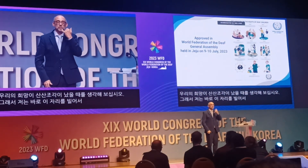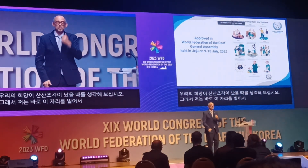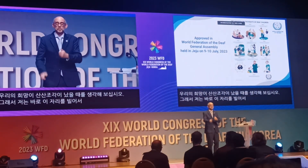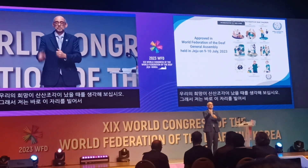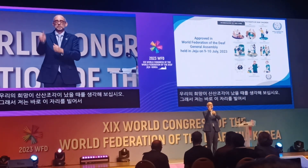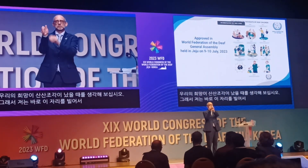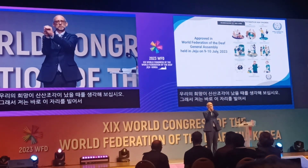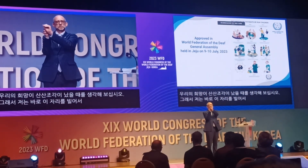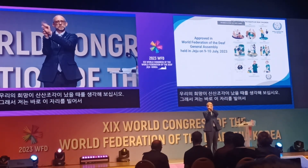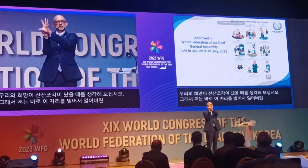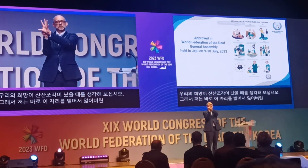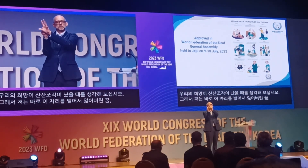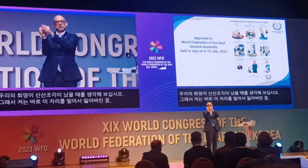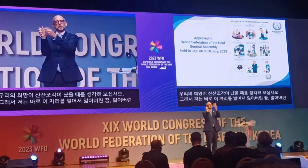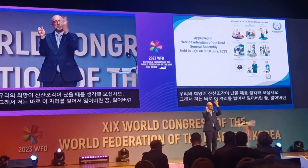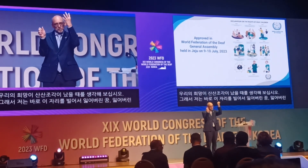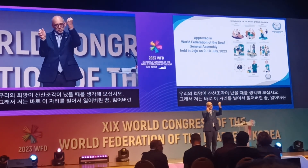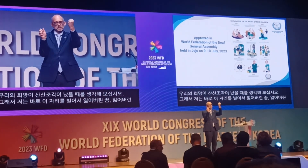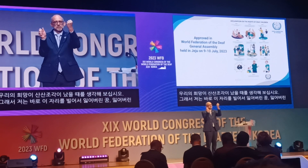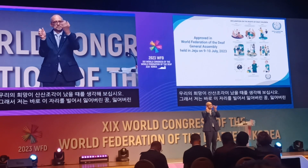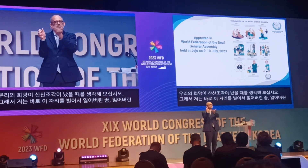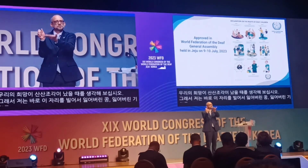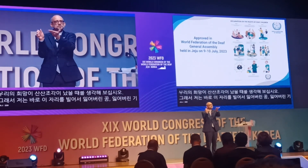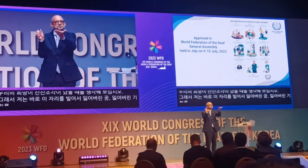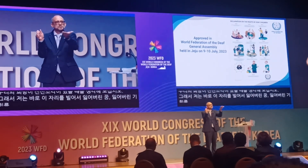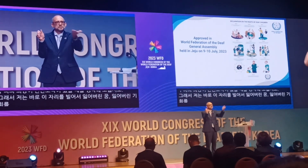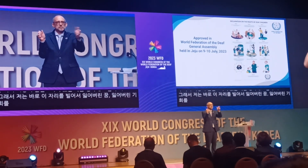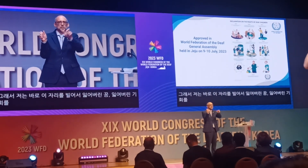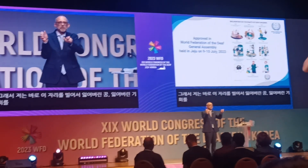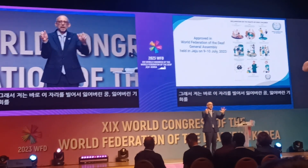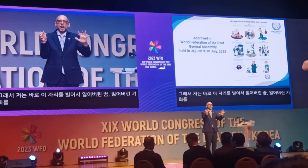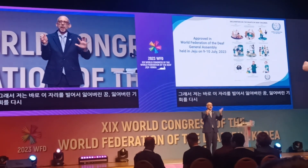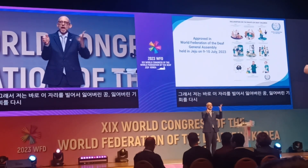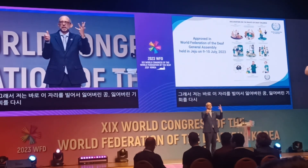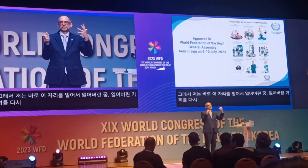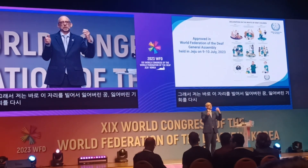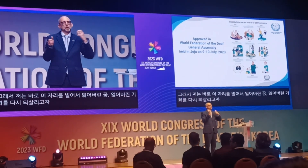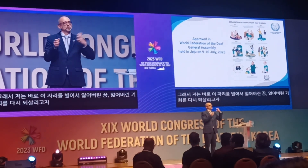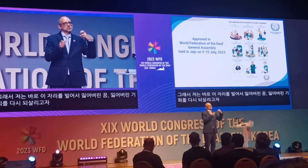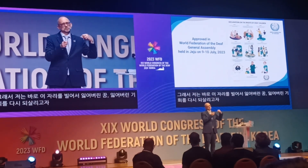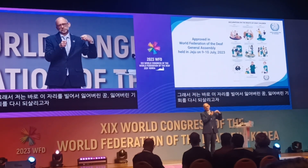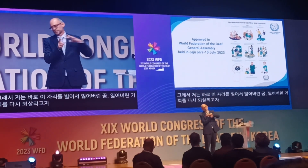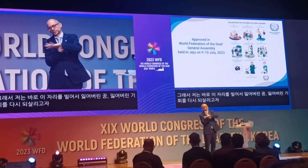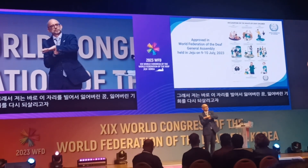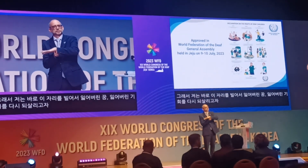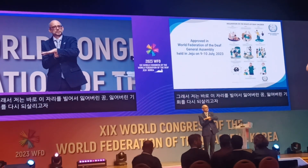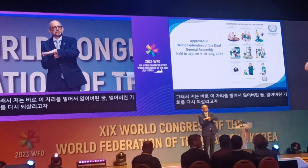order to do this, we'll dim the lights. We encourage you to use the light from your phone